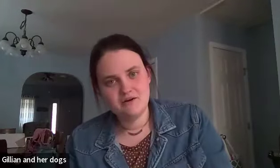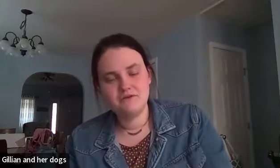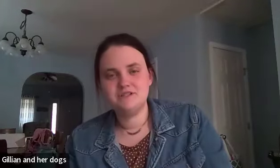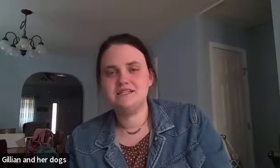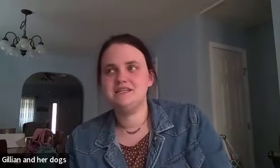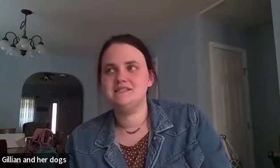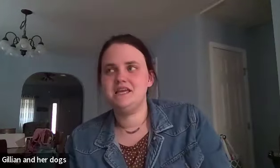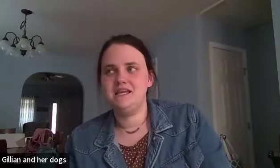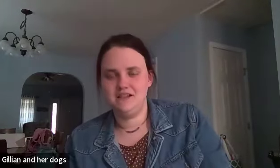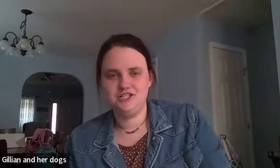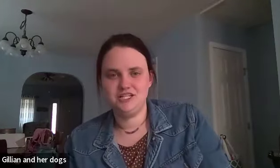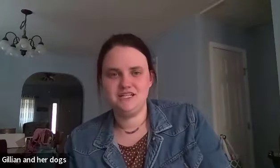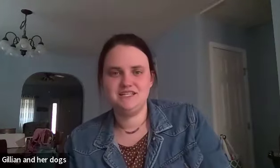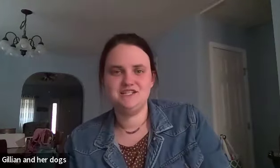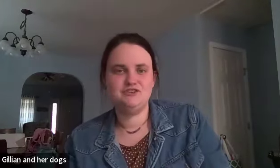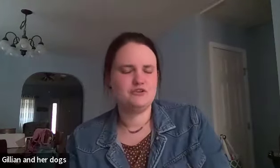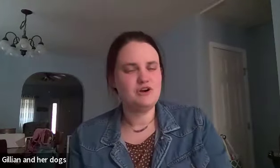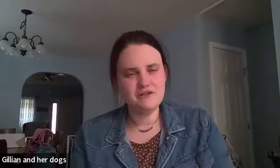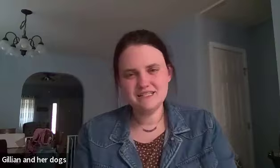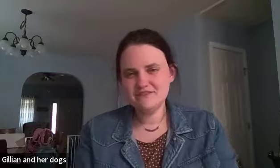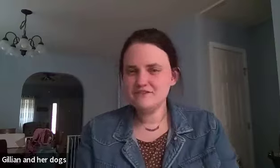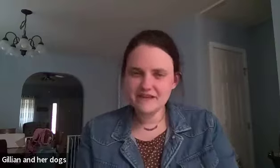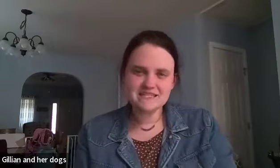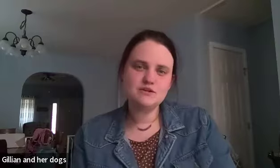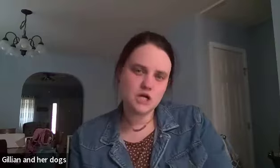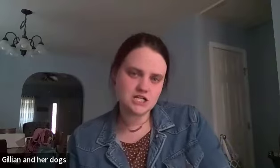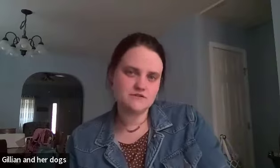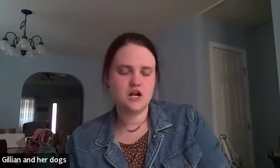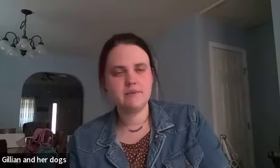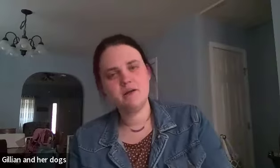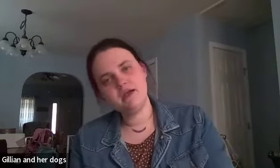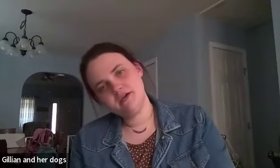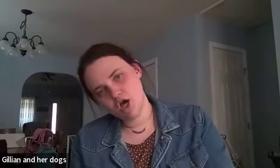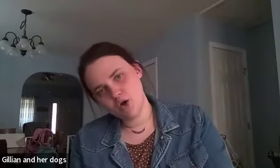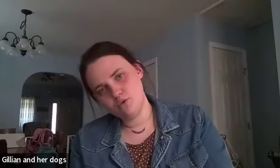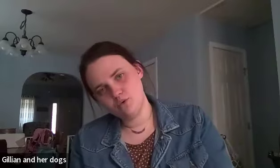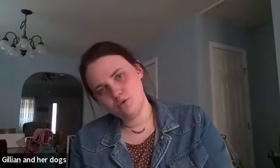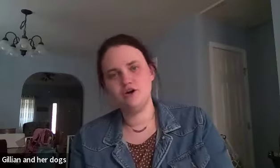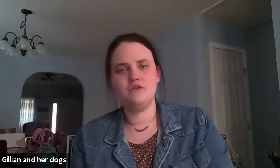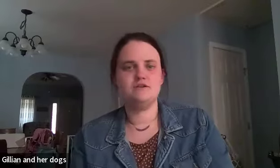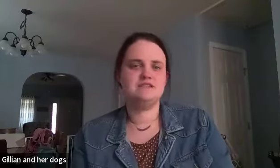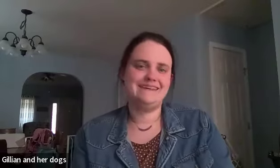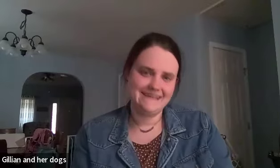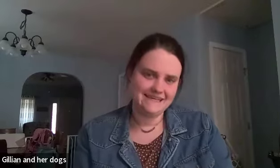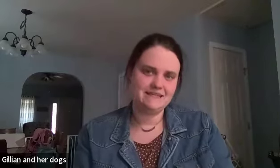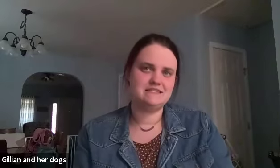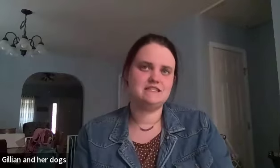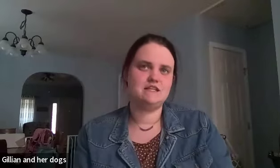ASL versus English is, there's all these different fancy words for talking about a baby goat. There's the kids, there's